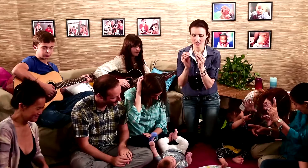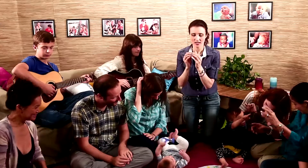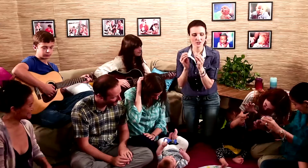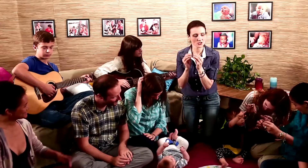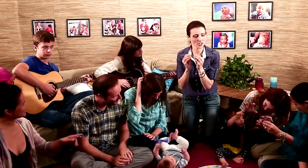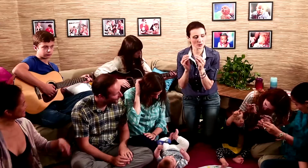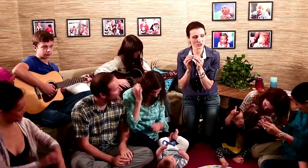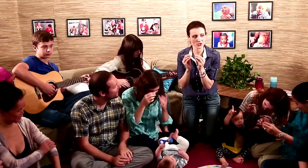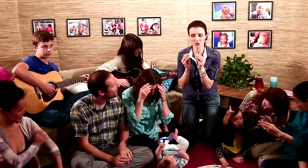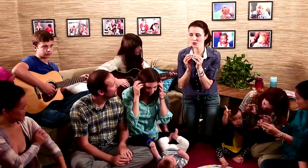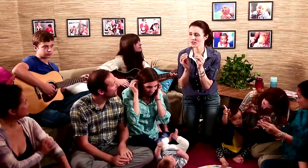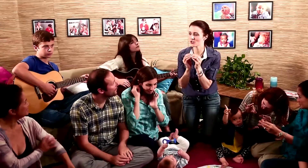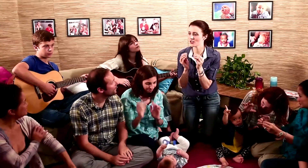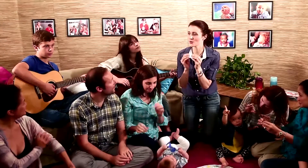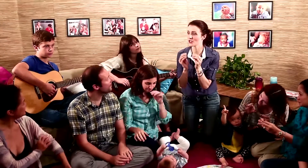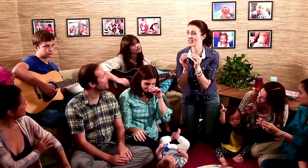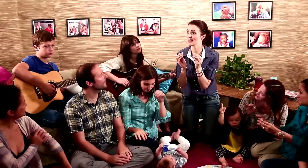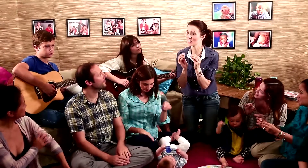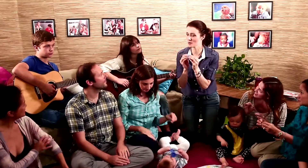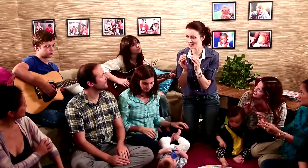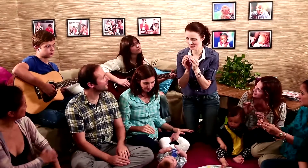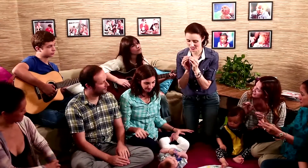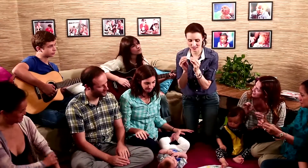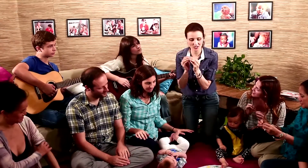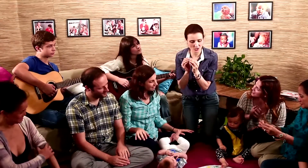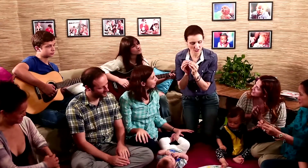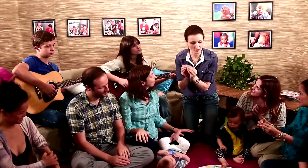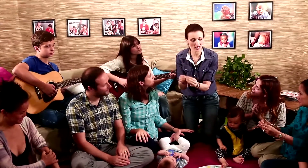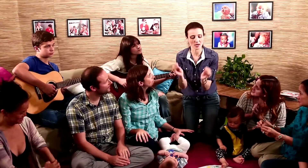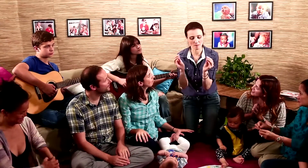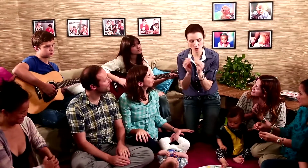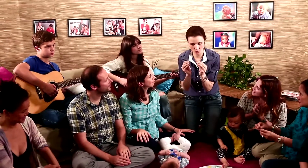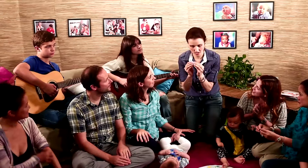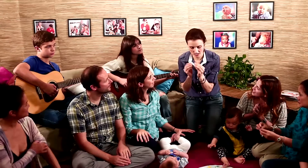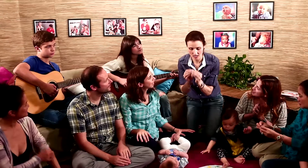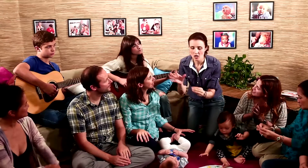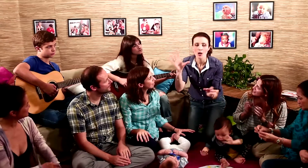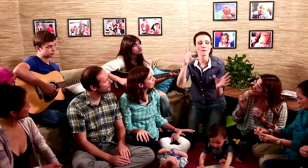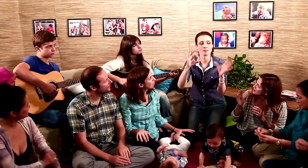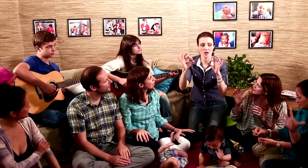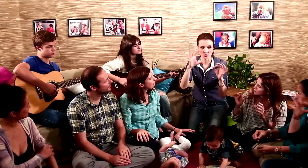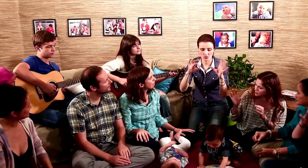More. And just to keep you on your toes, we're going to change the words again a little bit. And in this case, we're going to make it more,